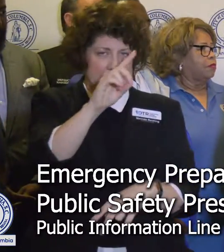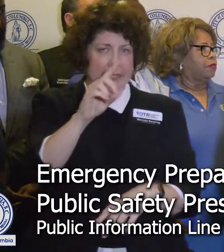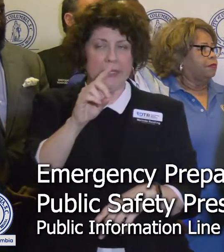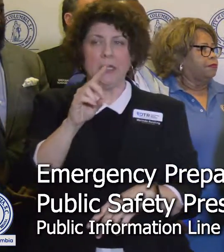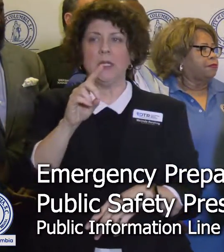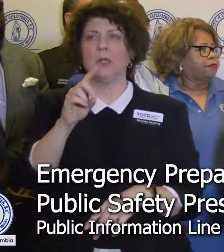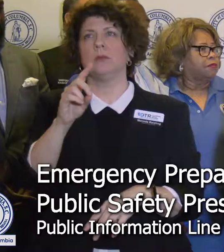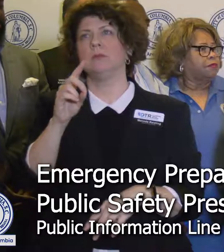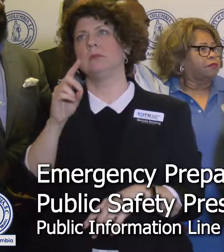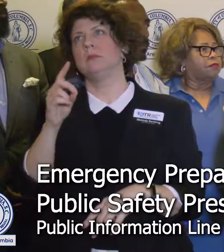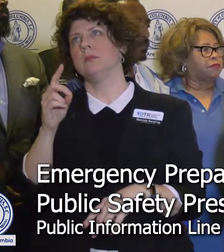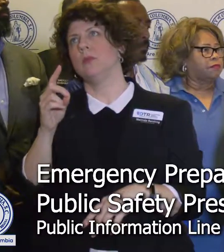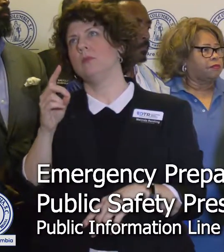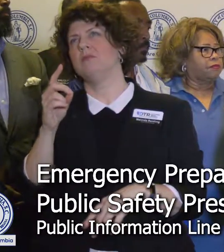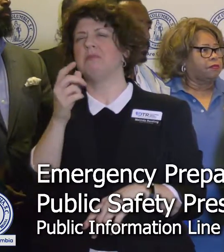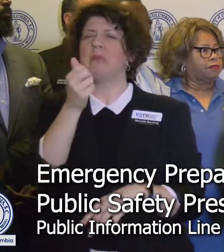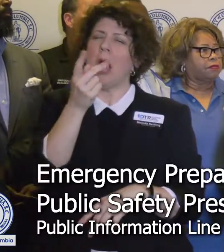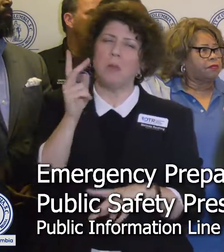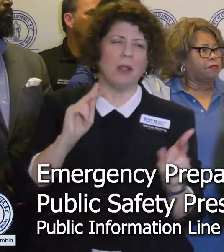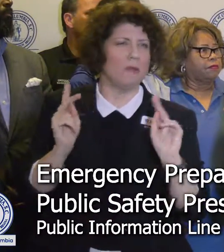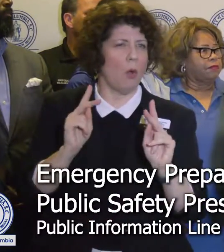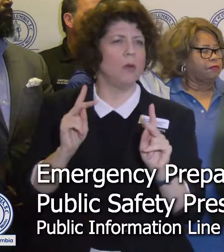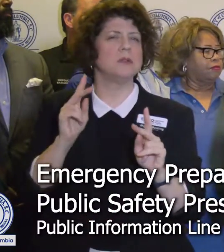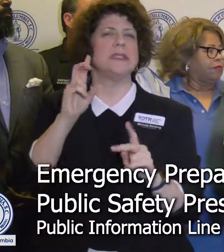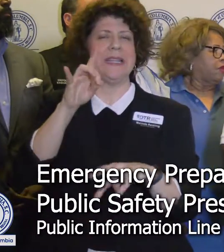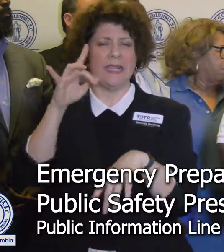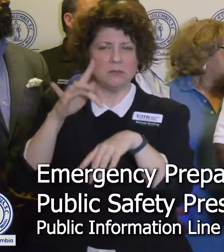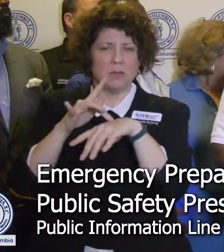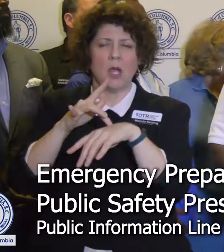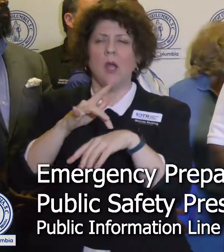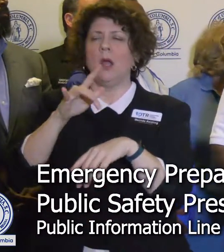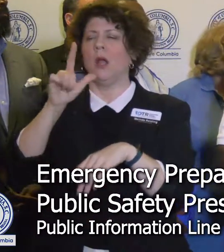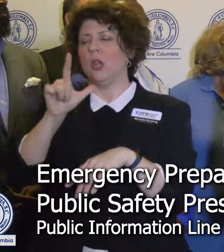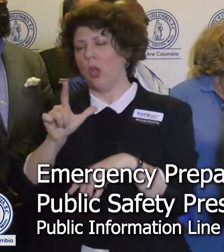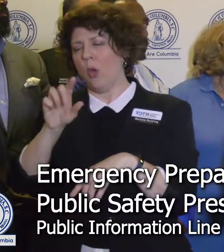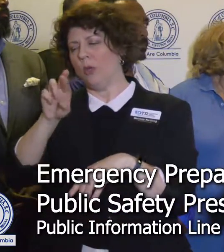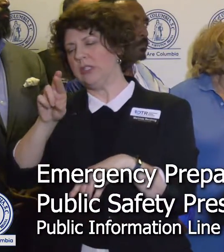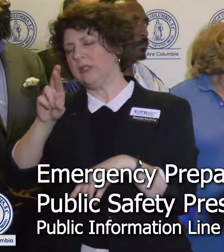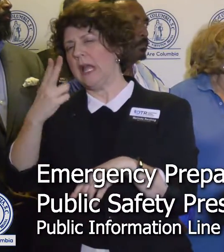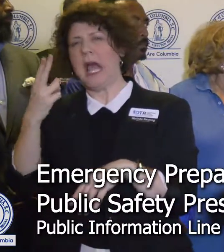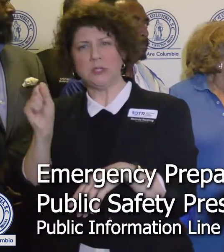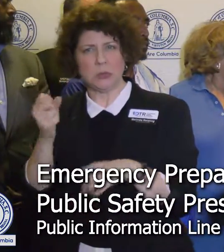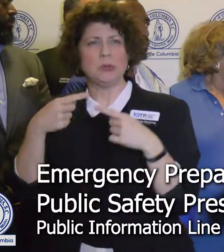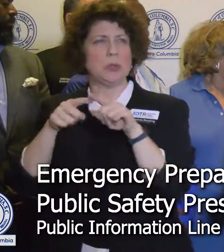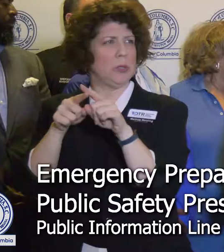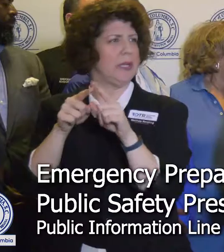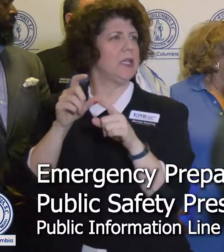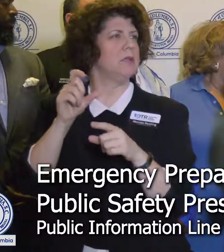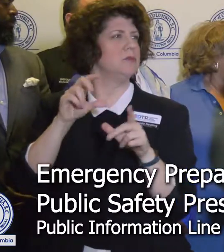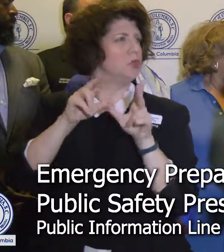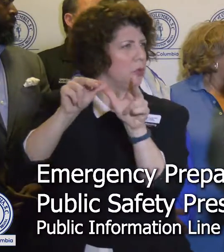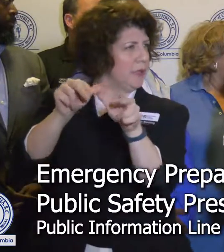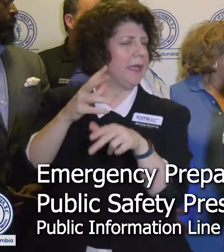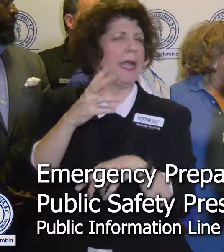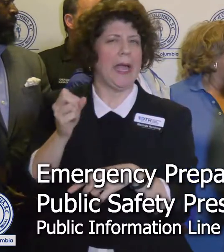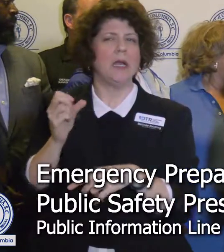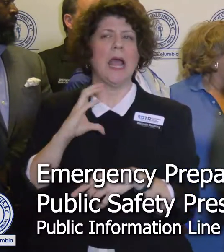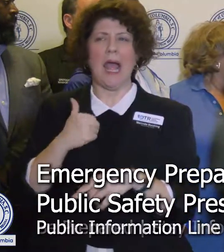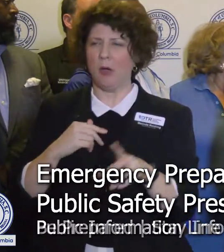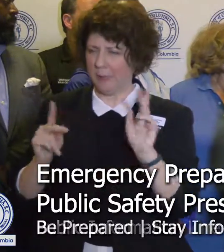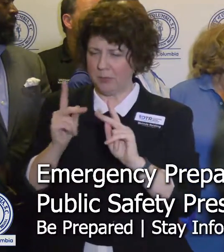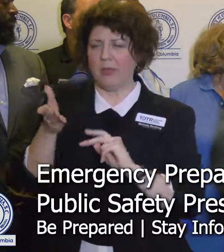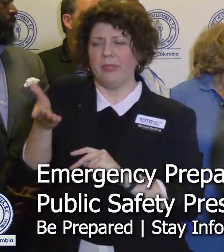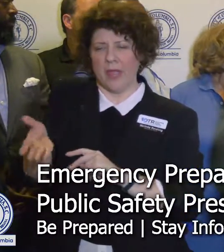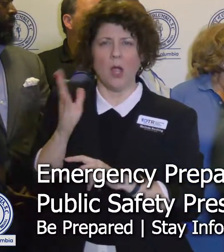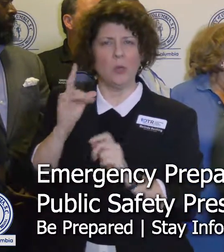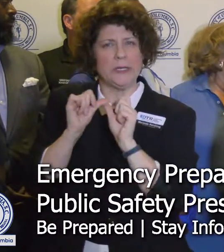the single digits a couple of folks that visited Lower Richland High School during the storm, and our folks are there now, and